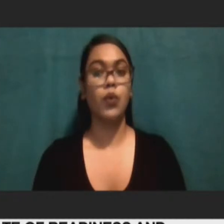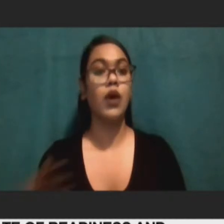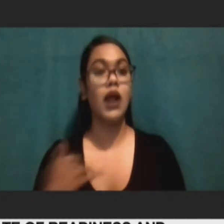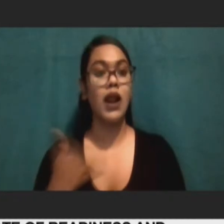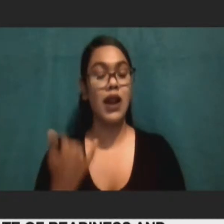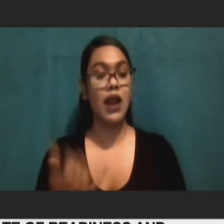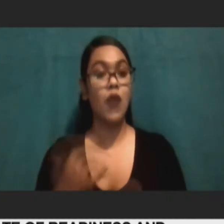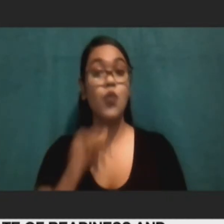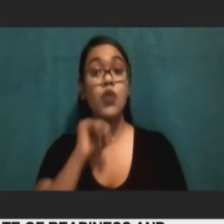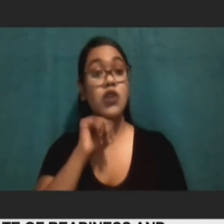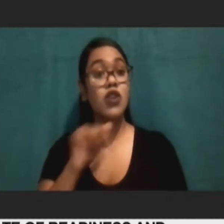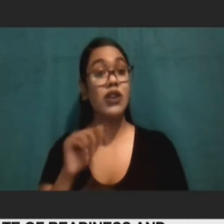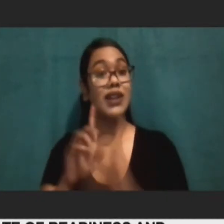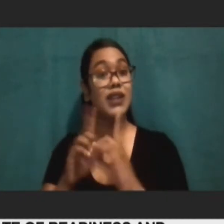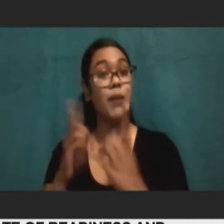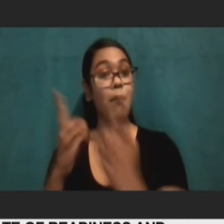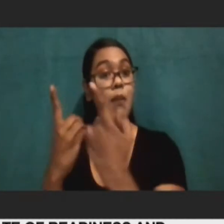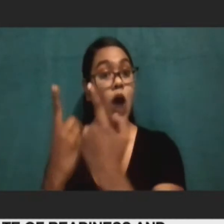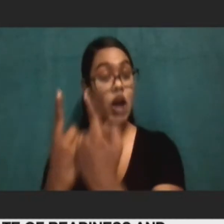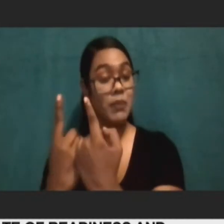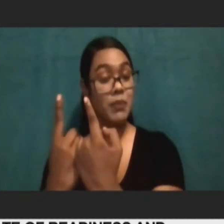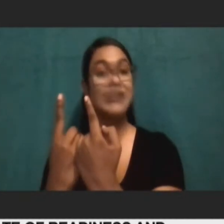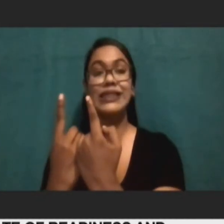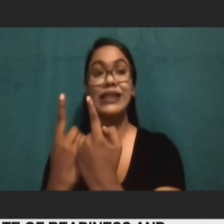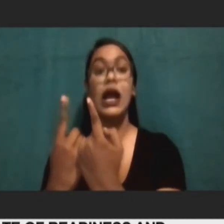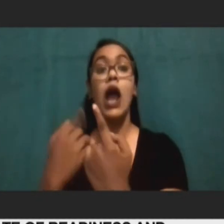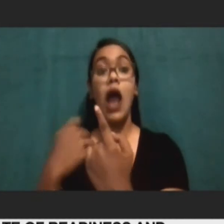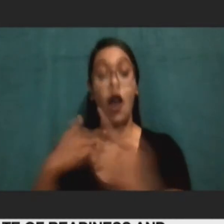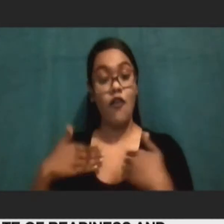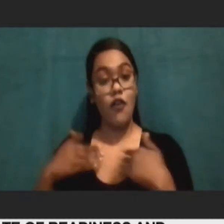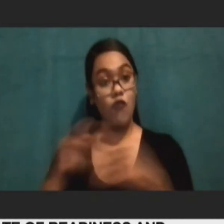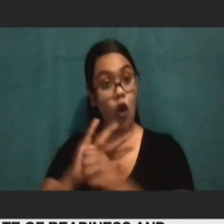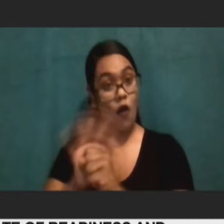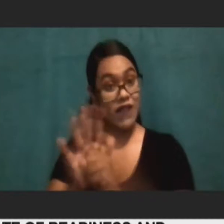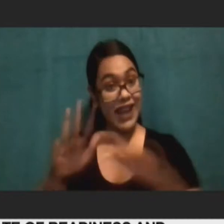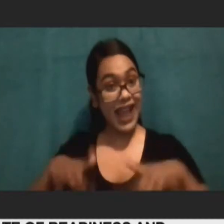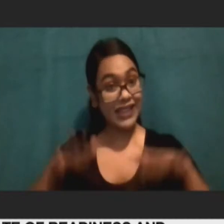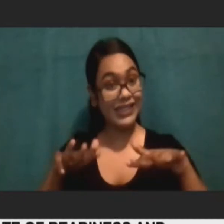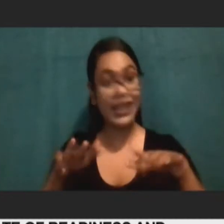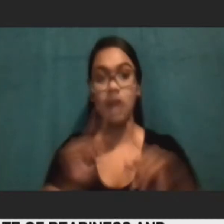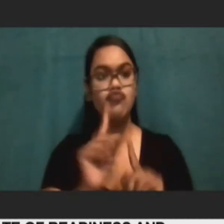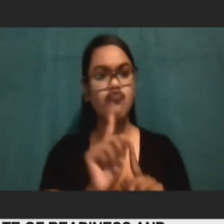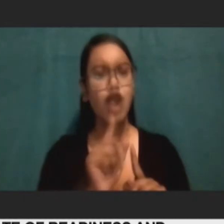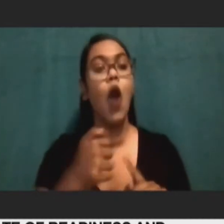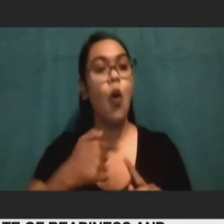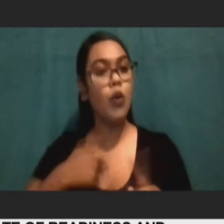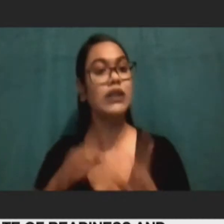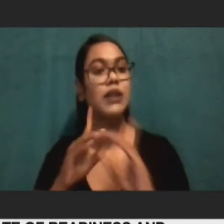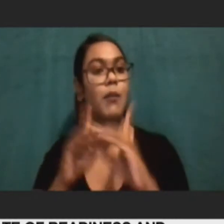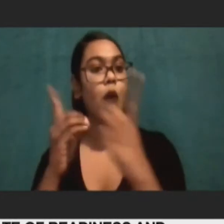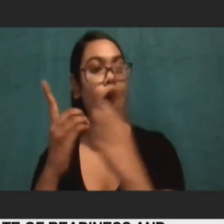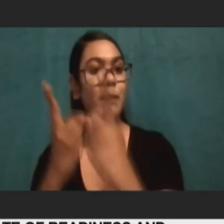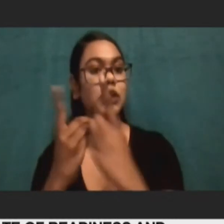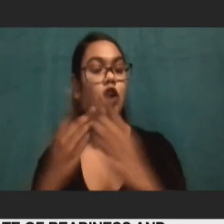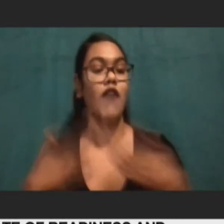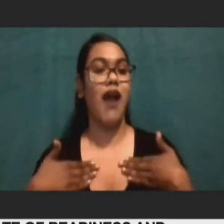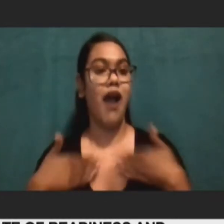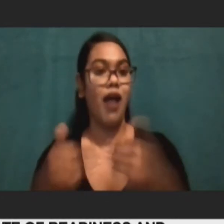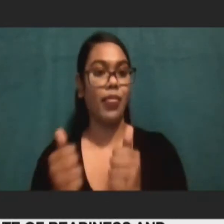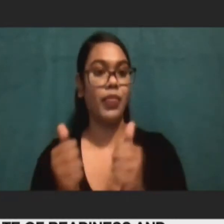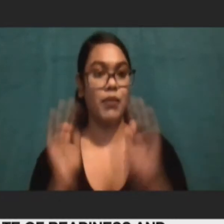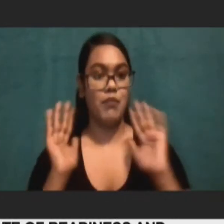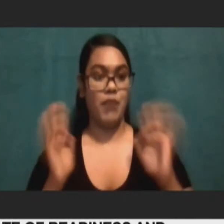of COVID-19, we are a Department of Health. We still have to deal with the other healthcare needs of our population, of our